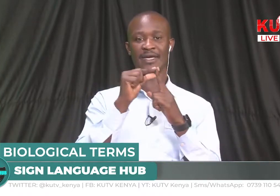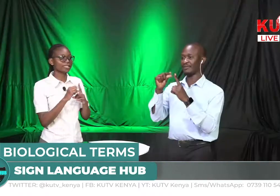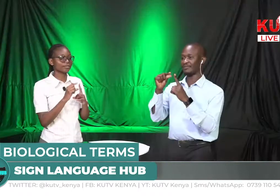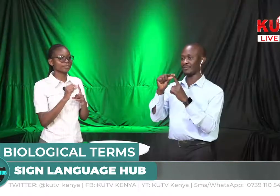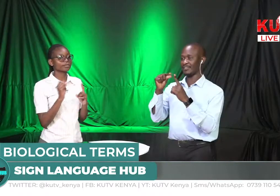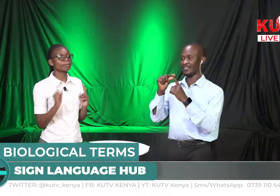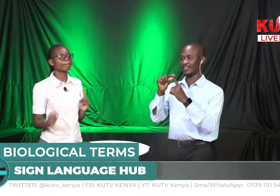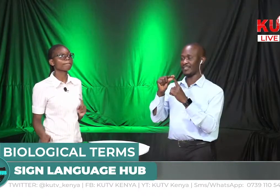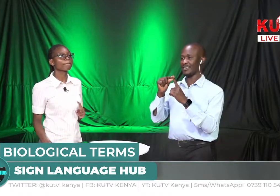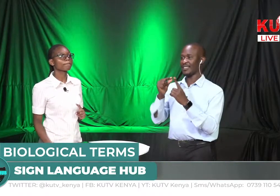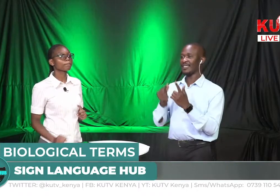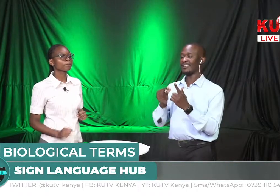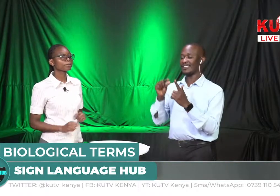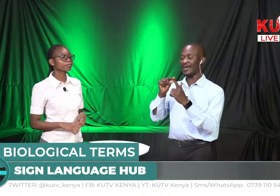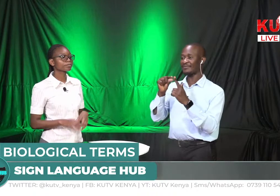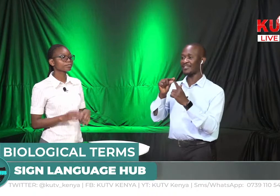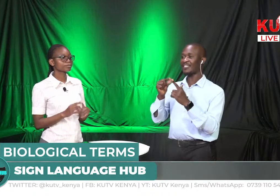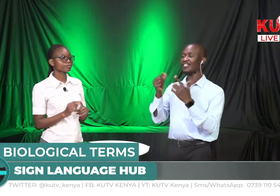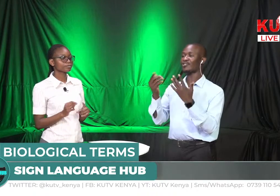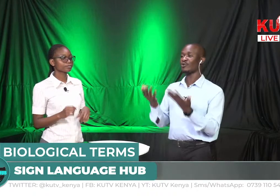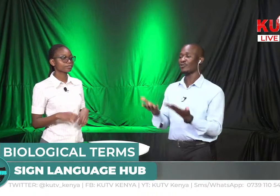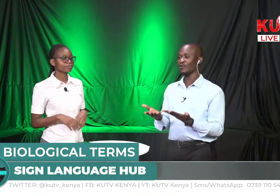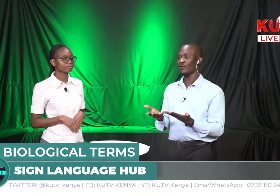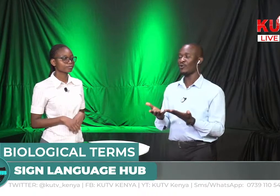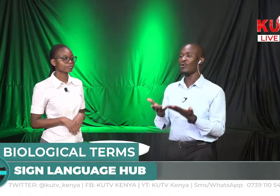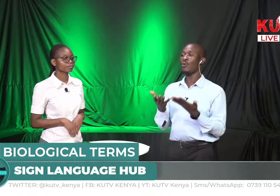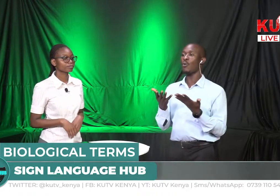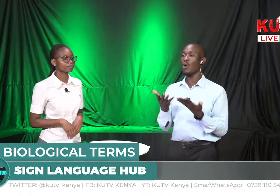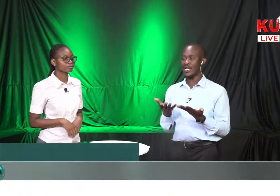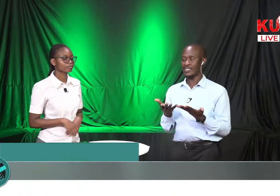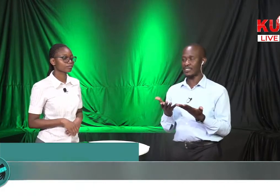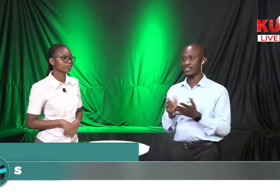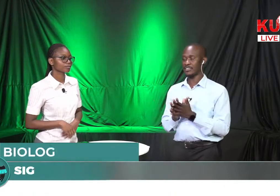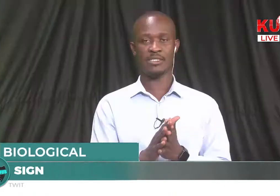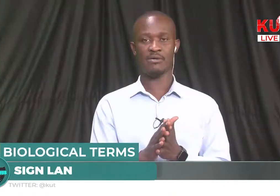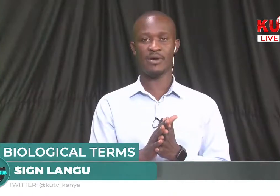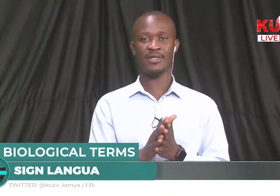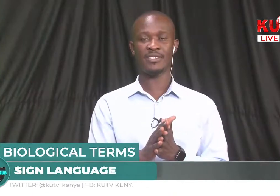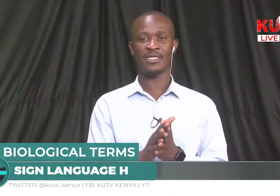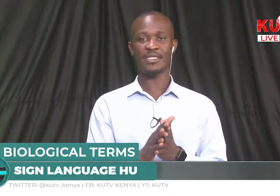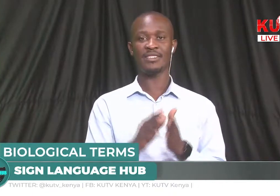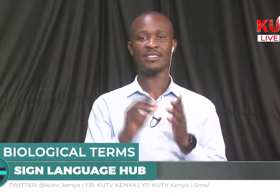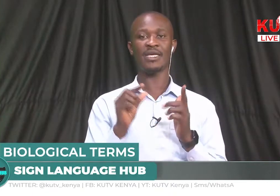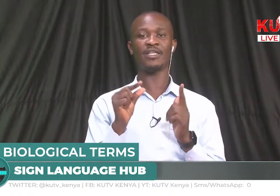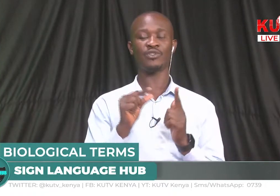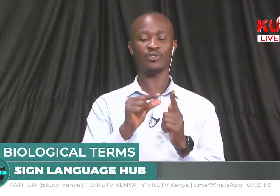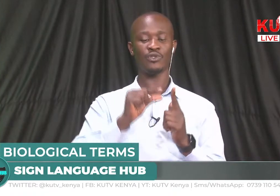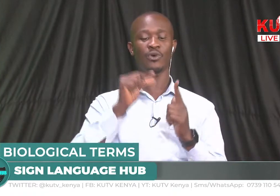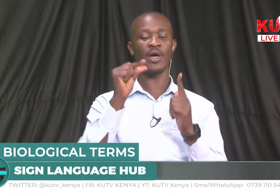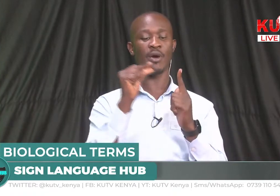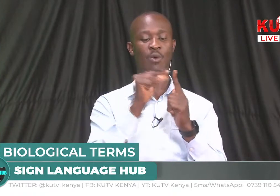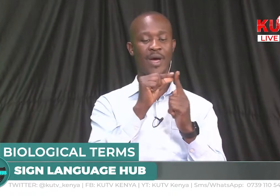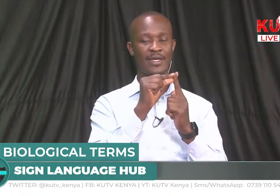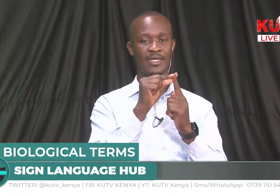terms. Terms is also words, all right? This is also a word.